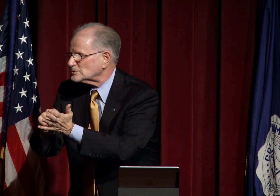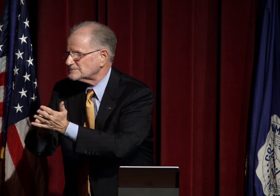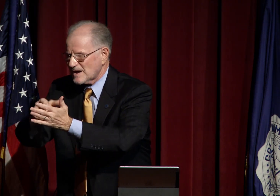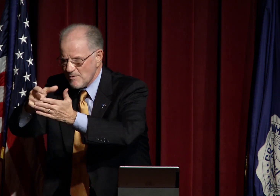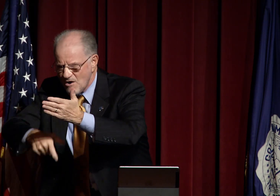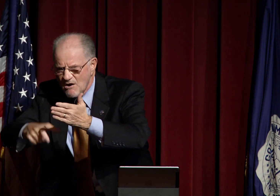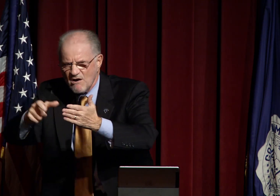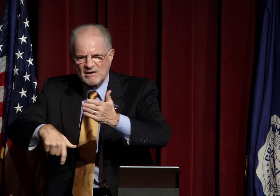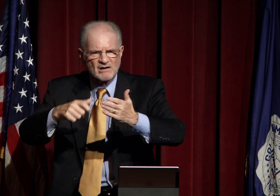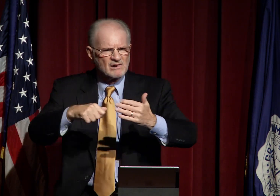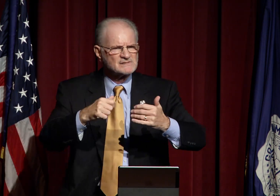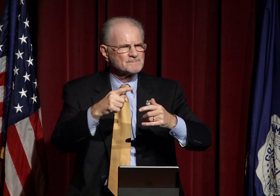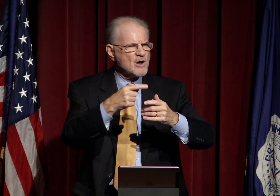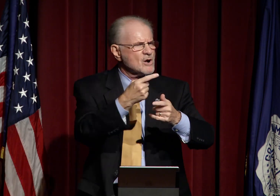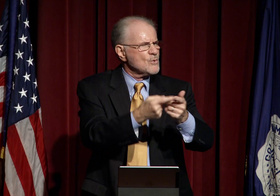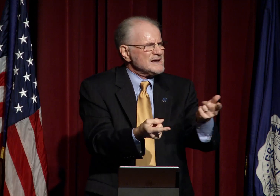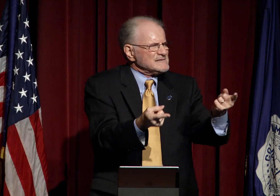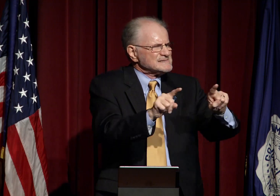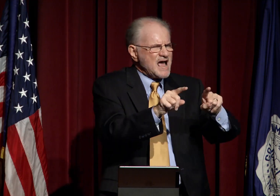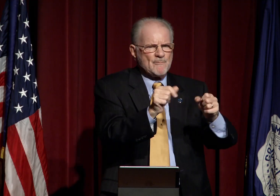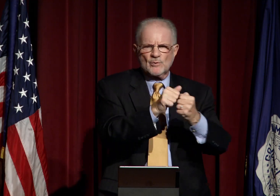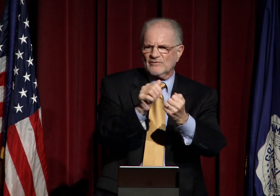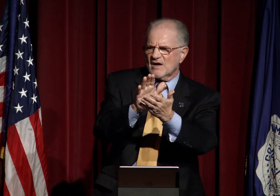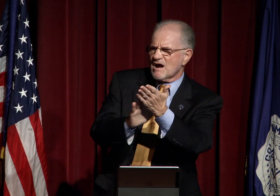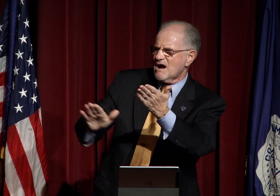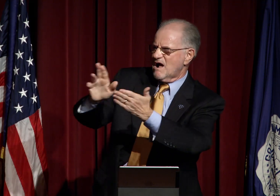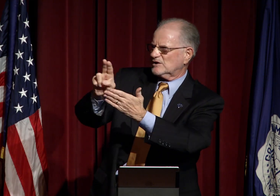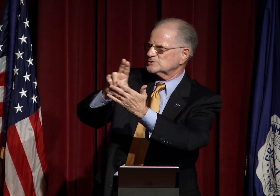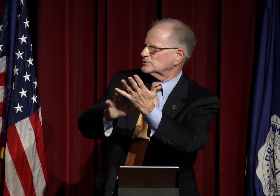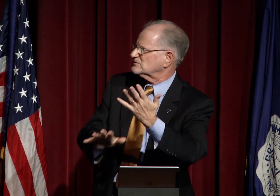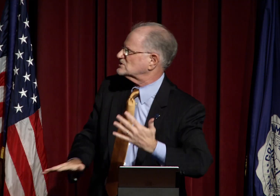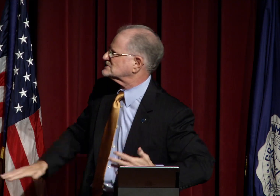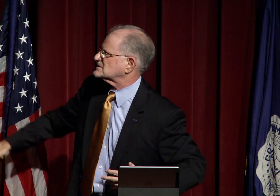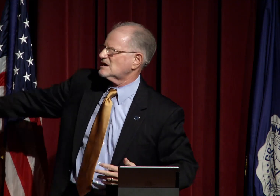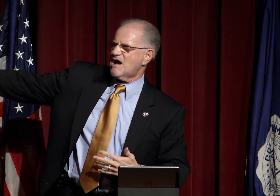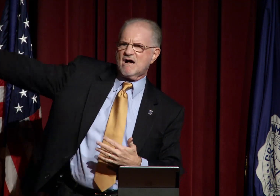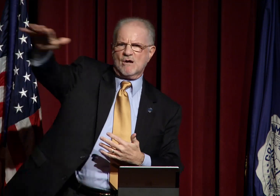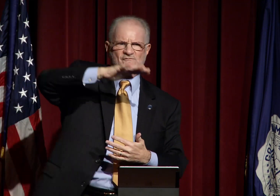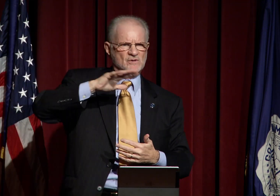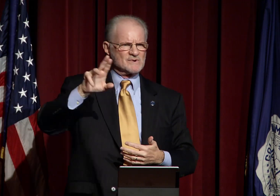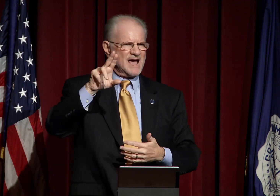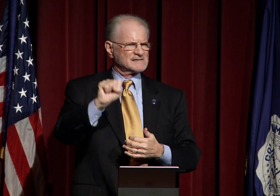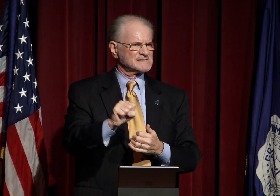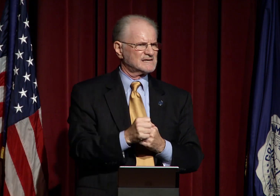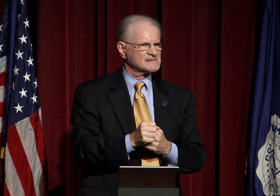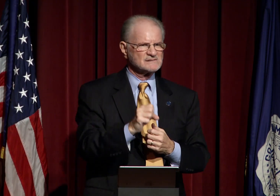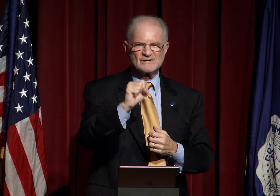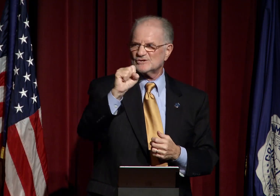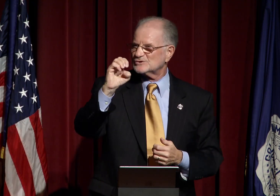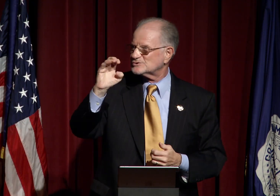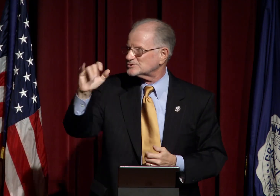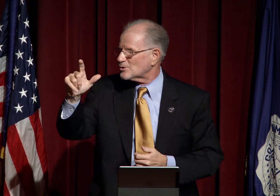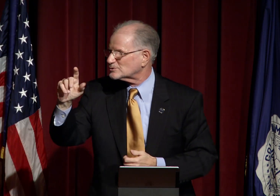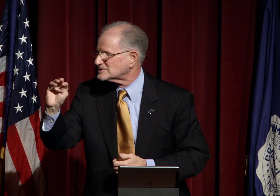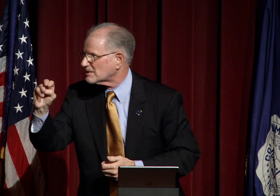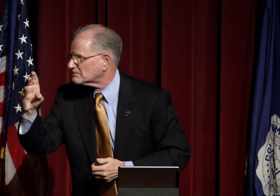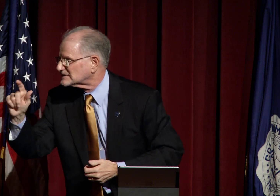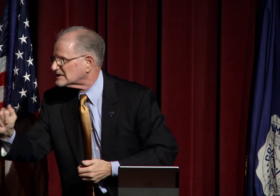More recently, we've seen a lot of media coverage about misconduct on college campuses throughout